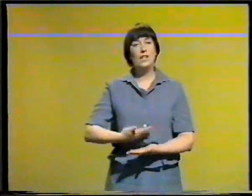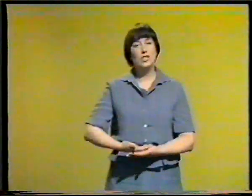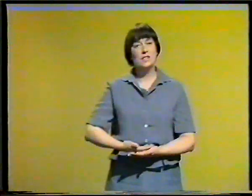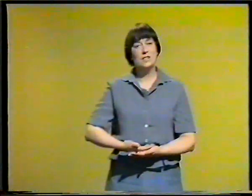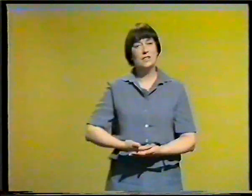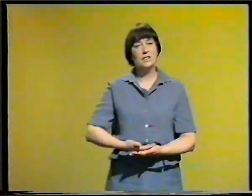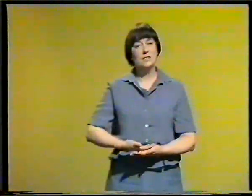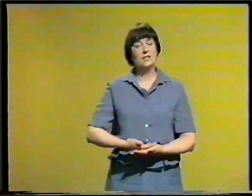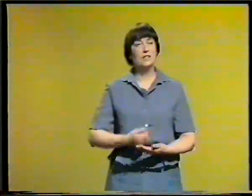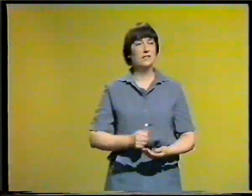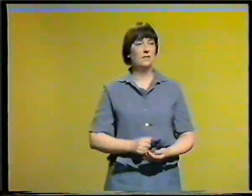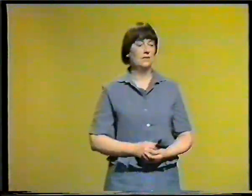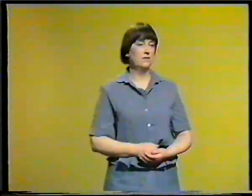Wages,